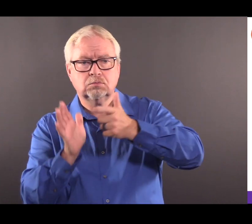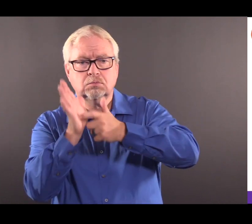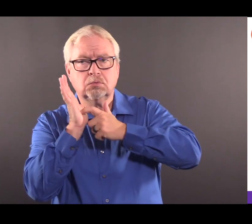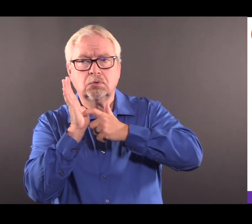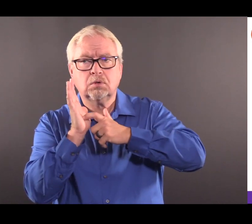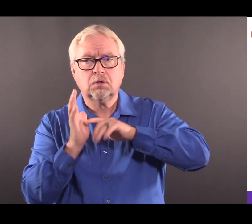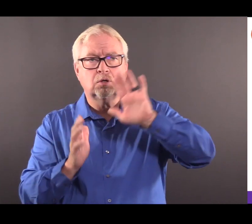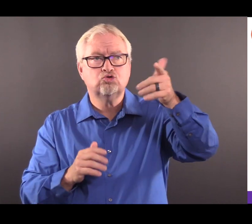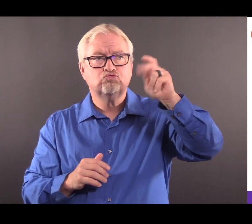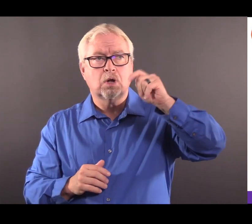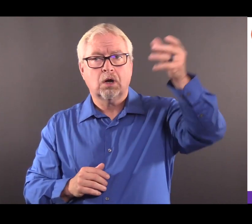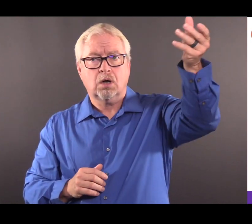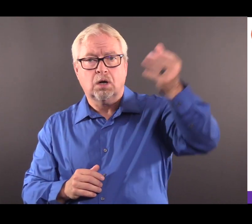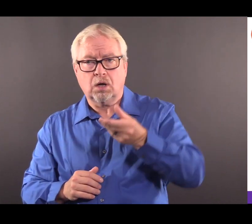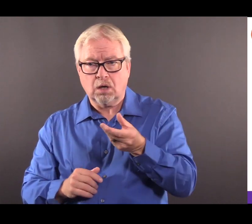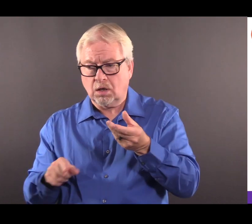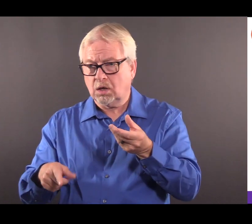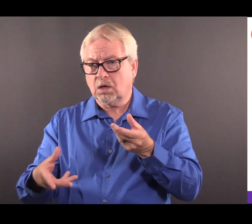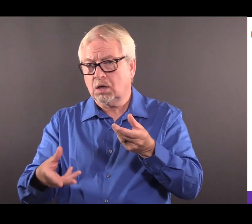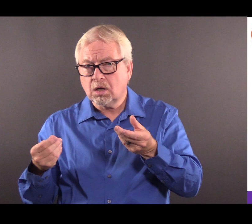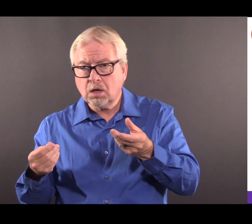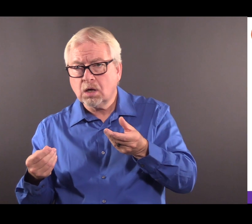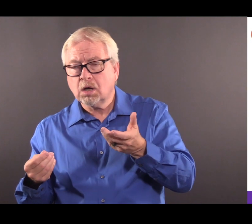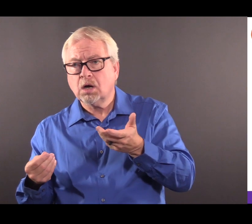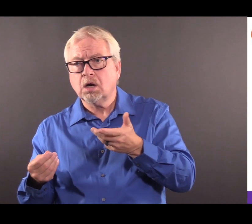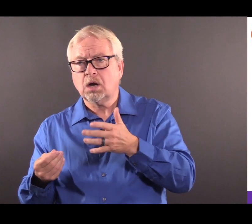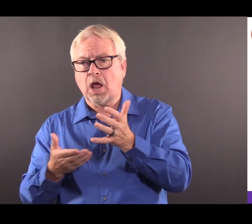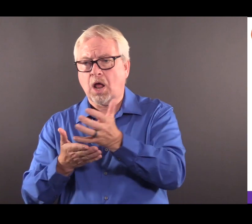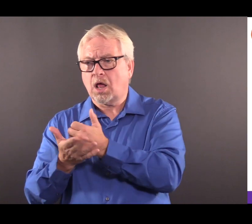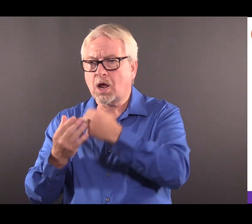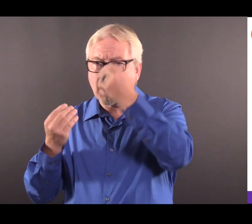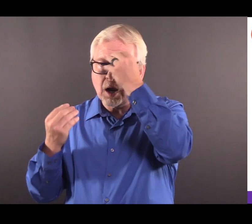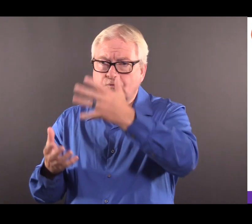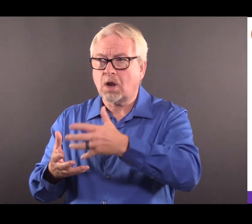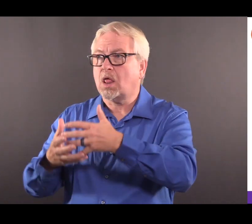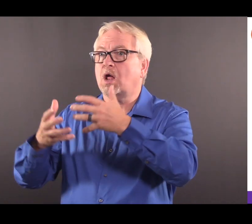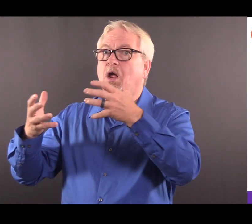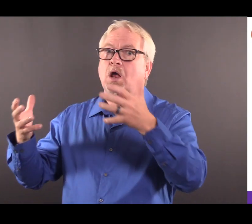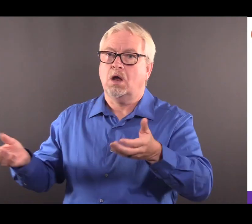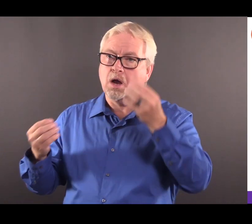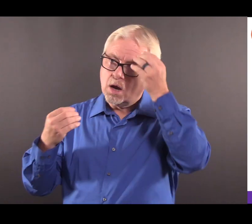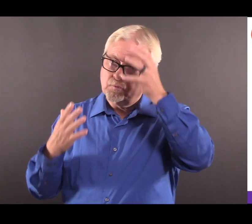HUD requires that grantees and subgrantees gather